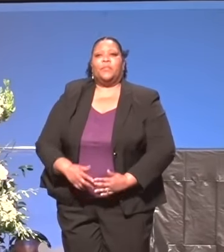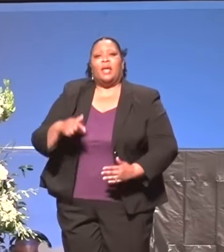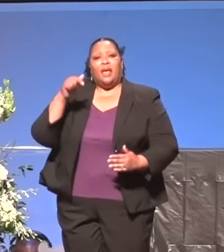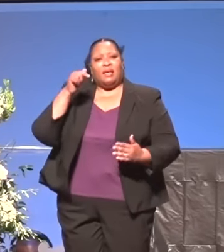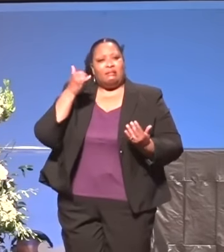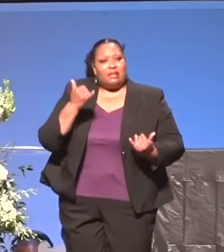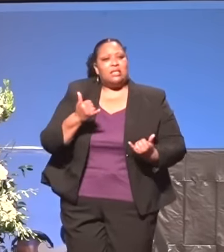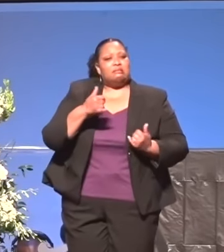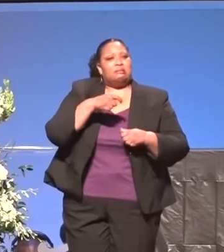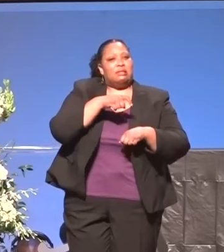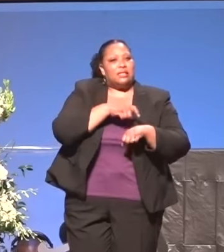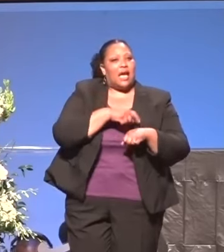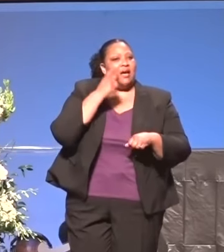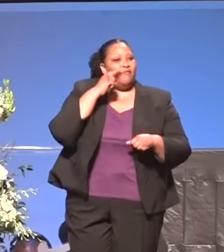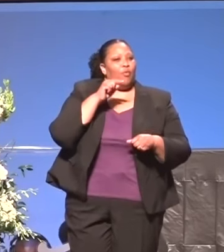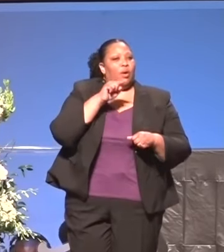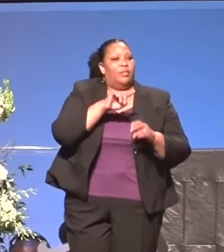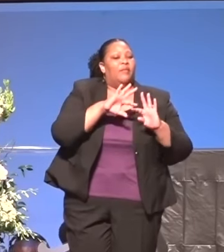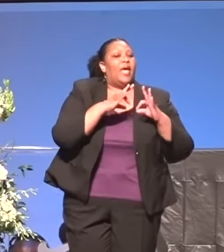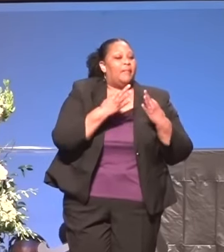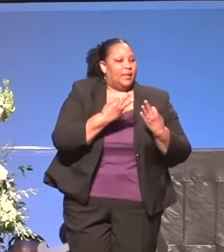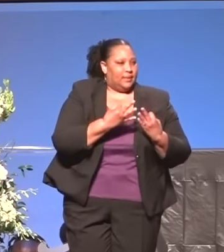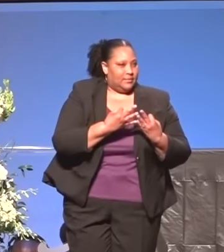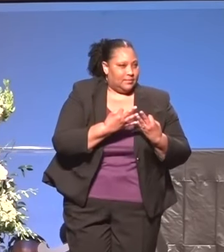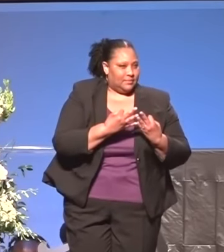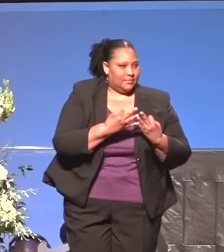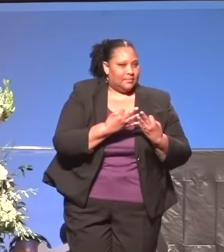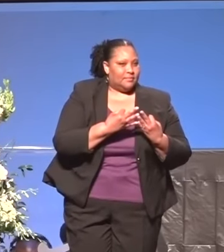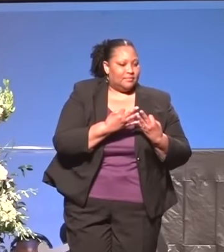This is a time for the family.